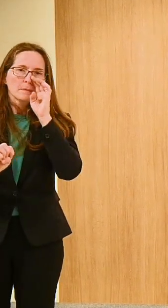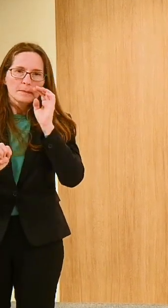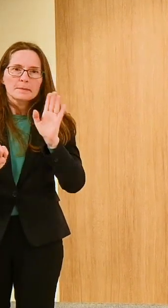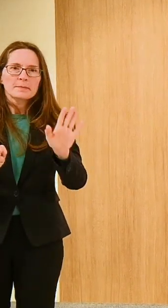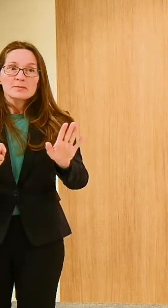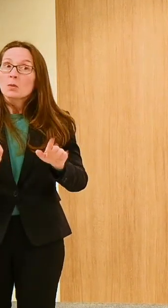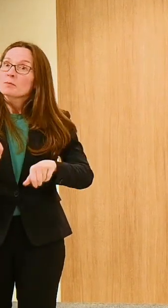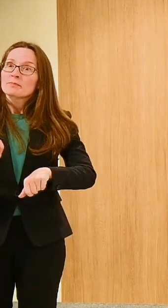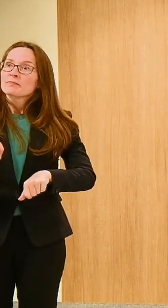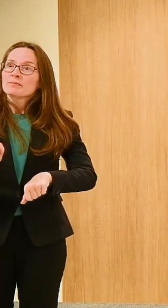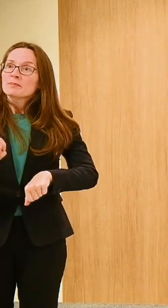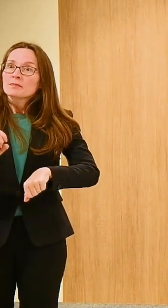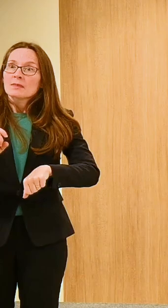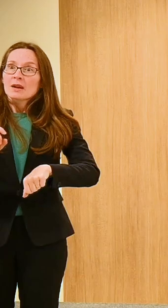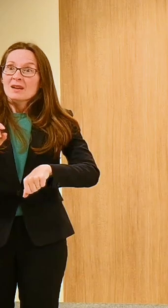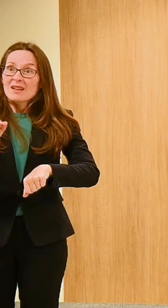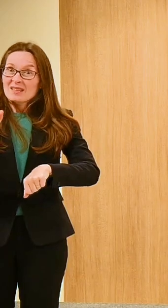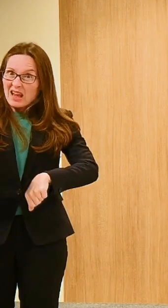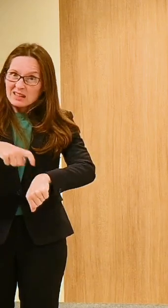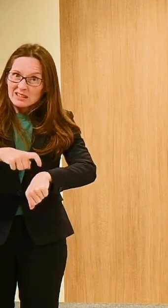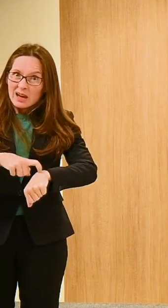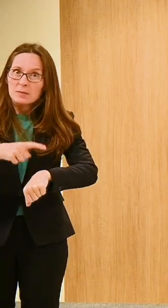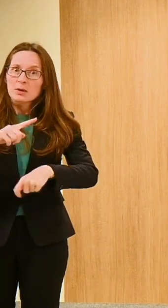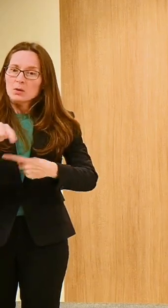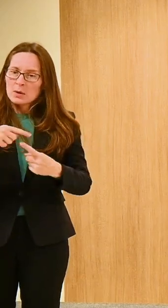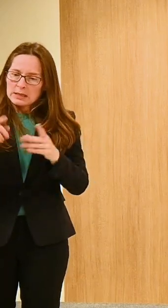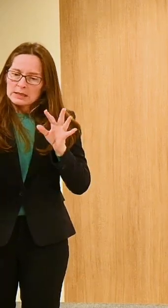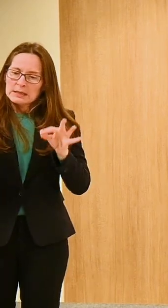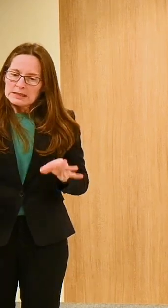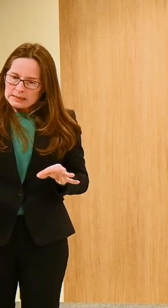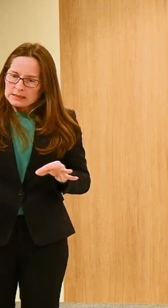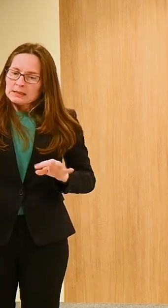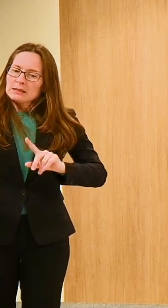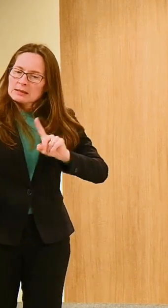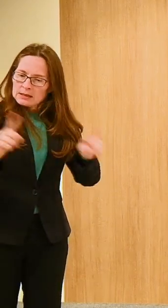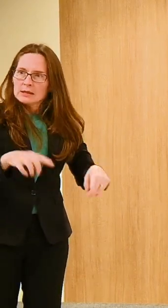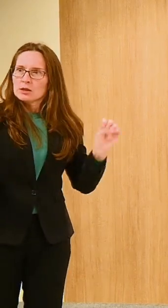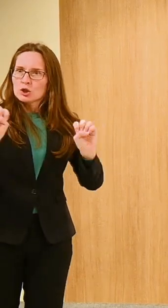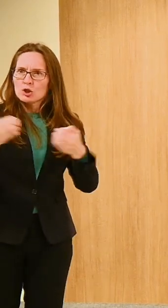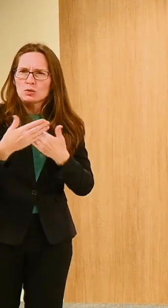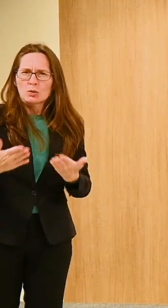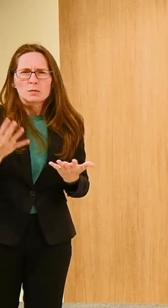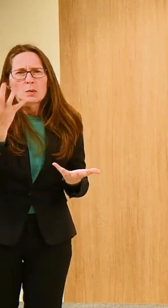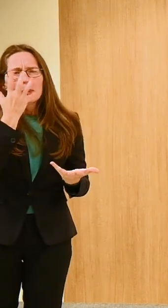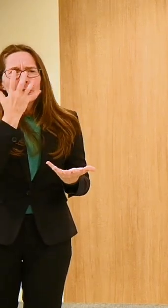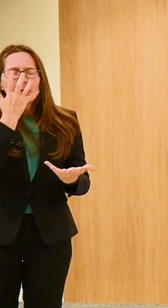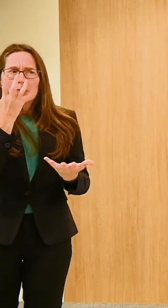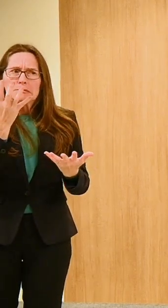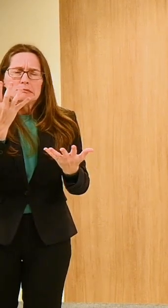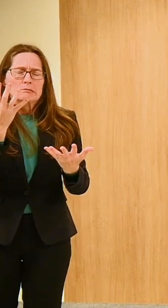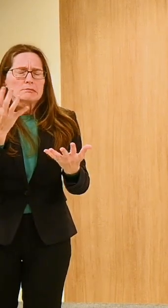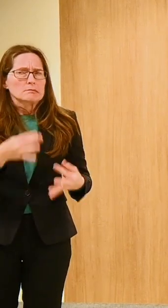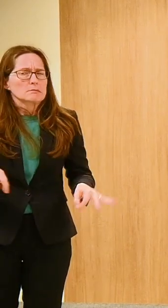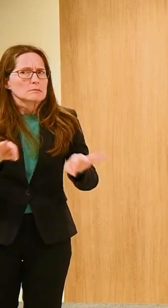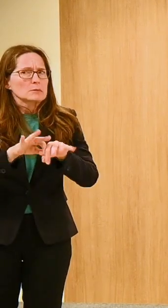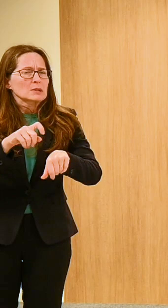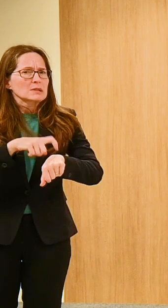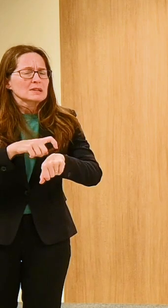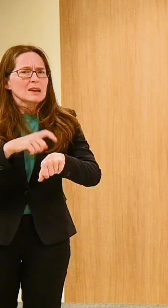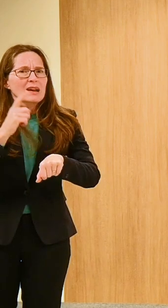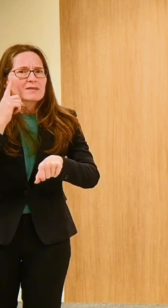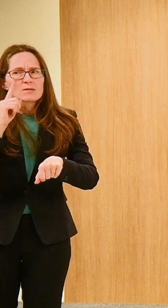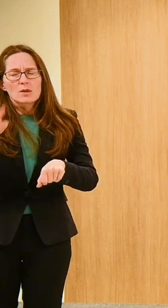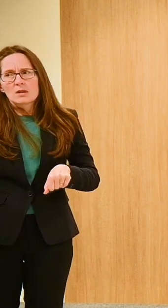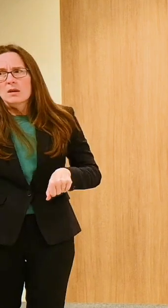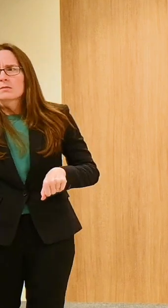the most critical times for them. It's very difficult. And the space that we had was not exactly what you would call healing and comforting. It